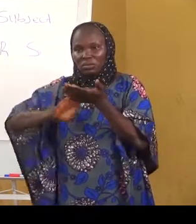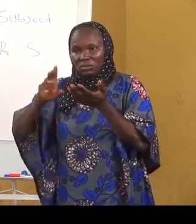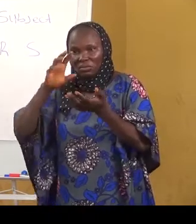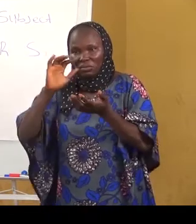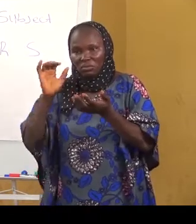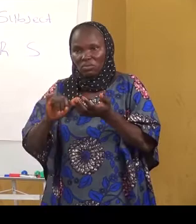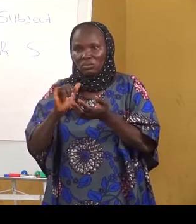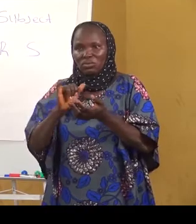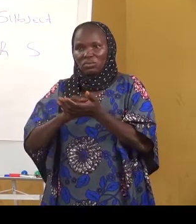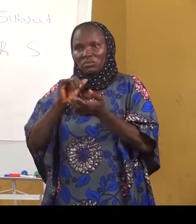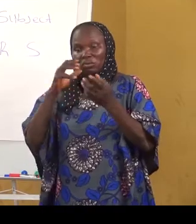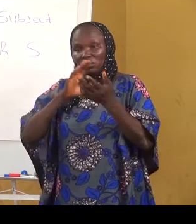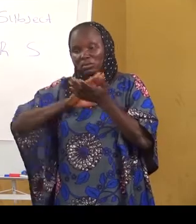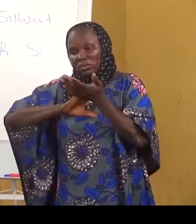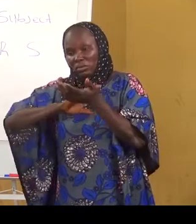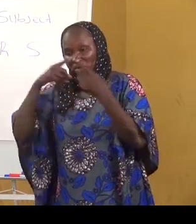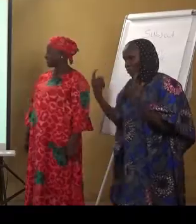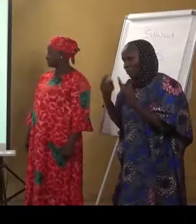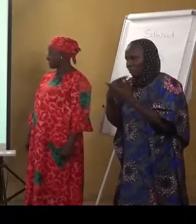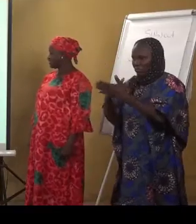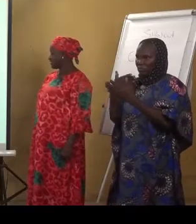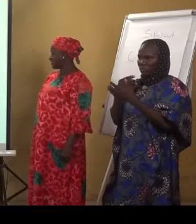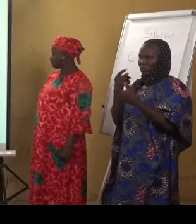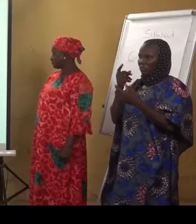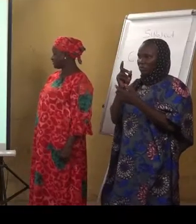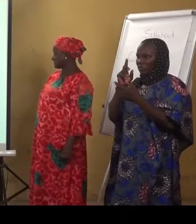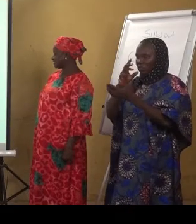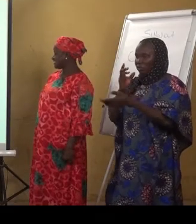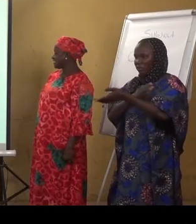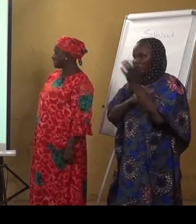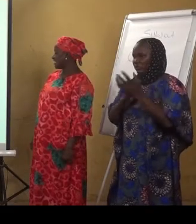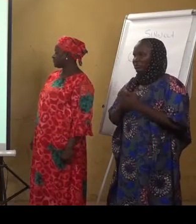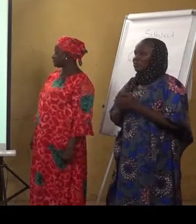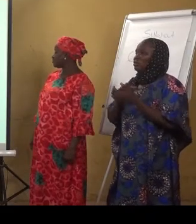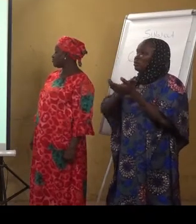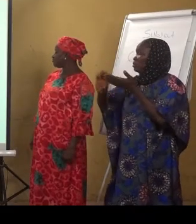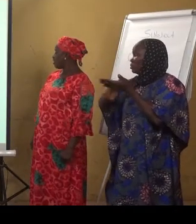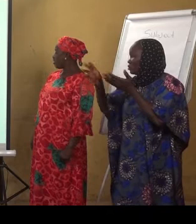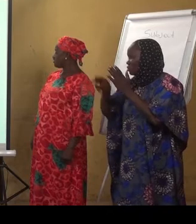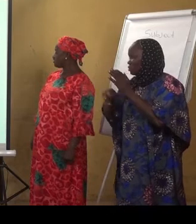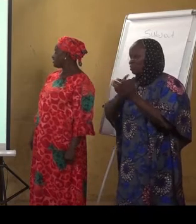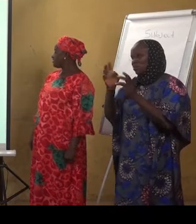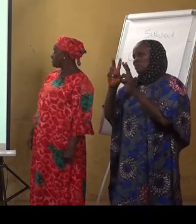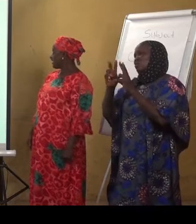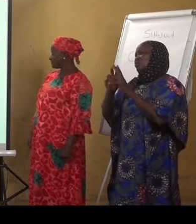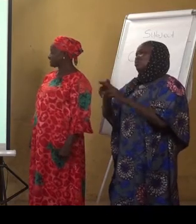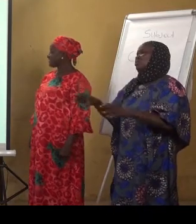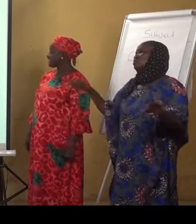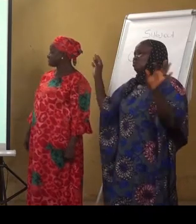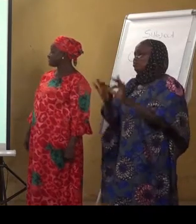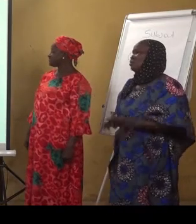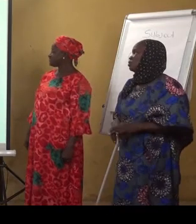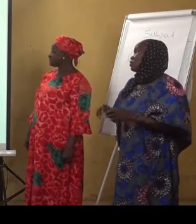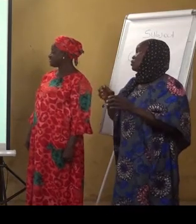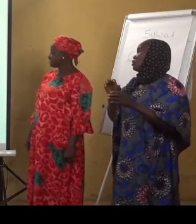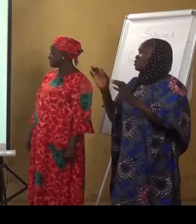be forgiven. So forgiveness is very, very important. Now, Paul